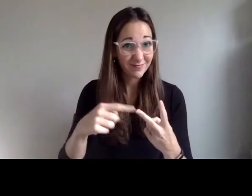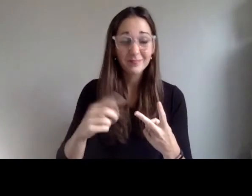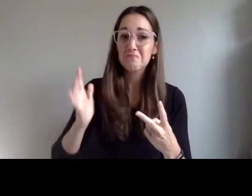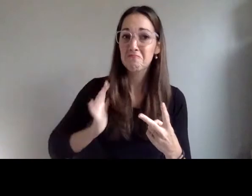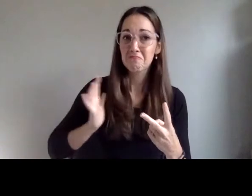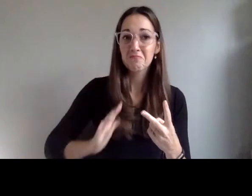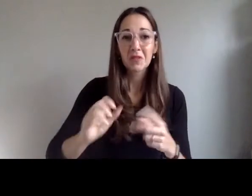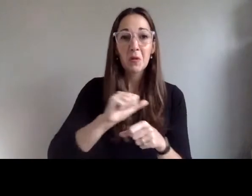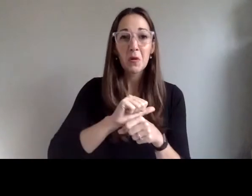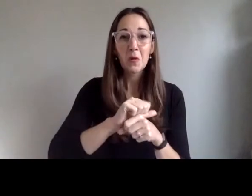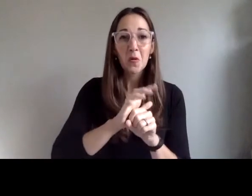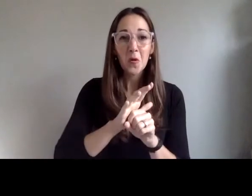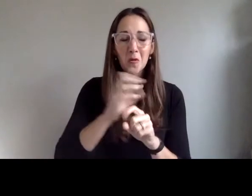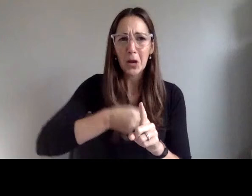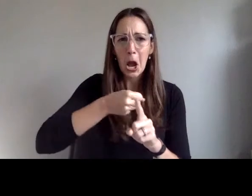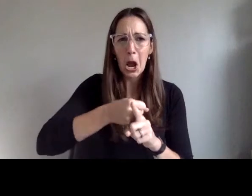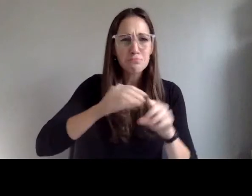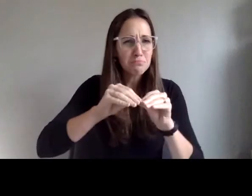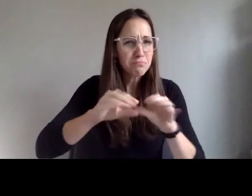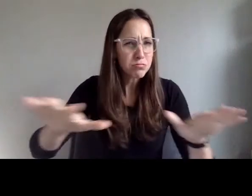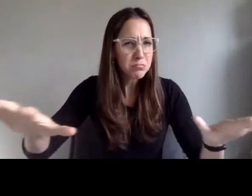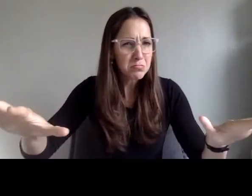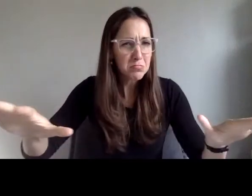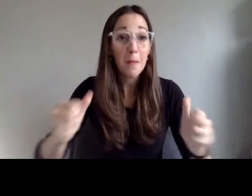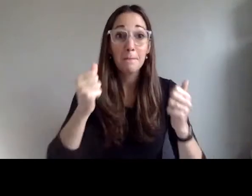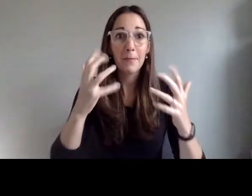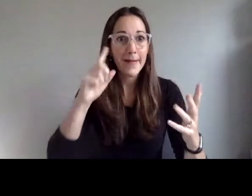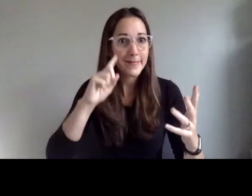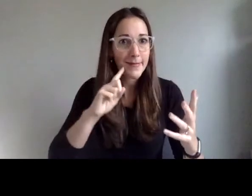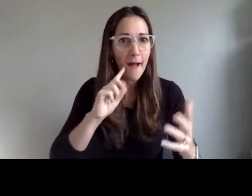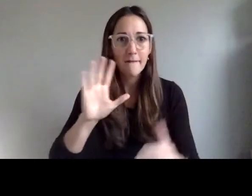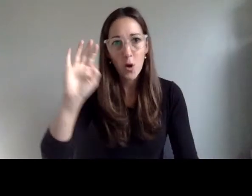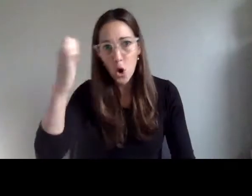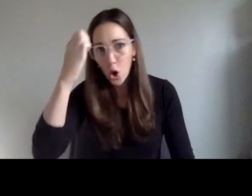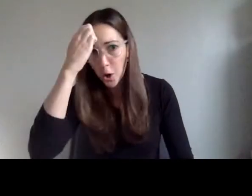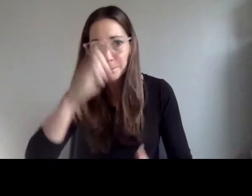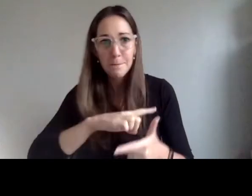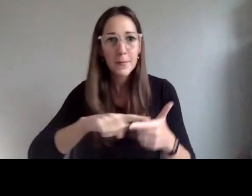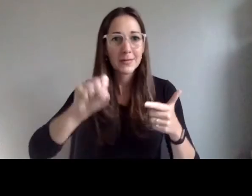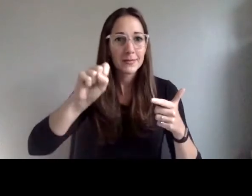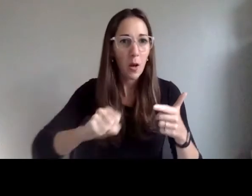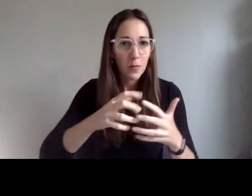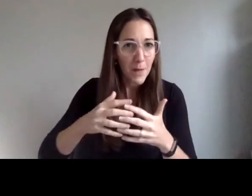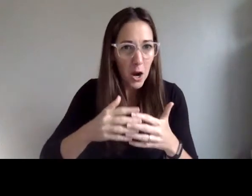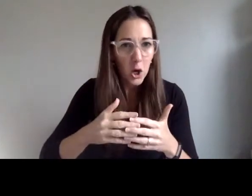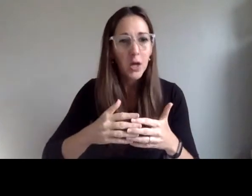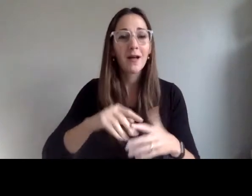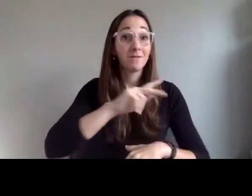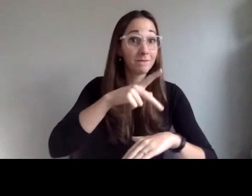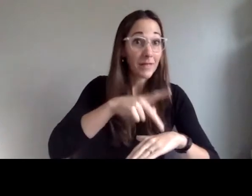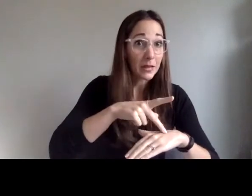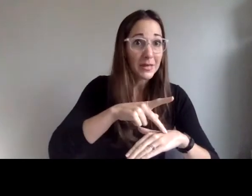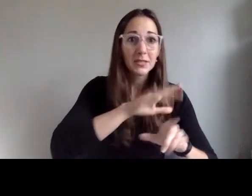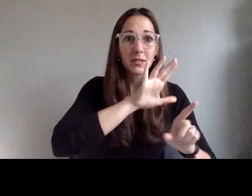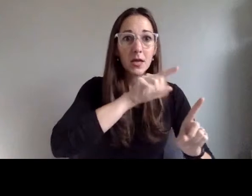deaf friends in the Philippines and Europe and South America, you would see people trying to